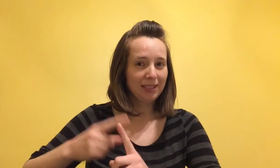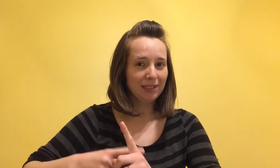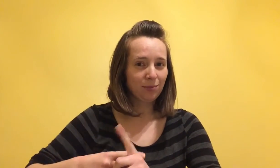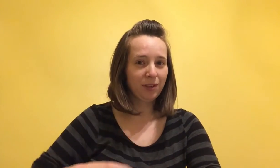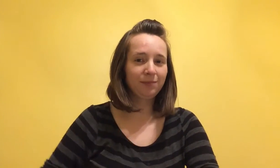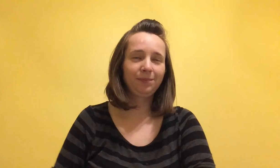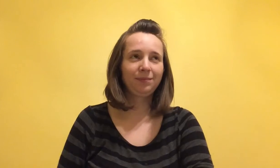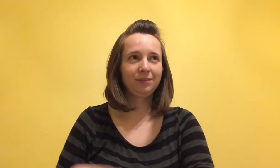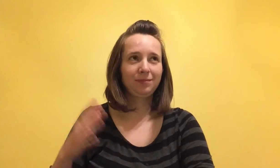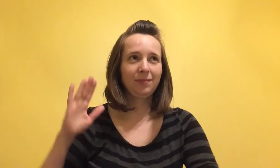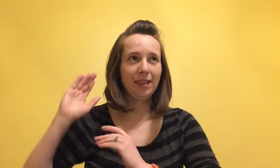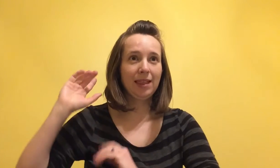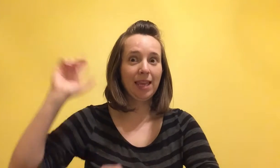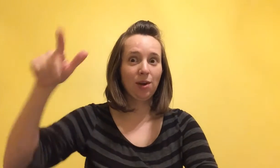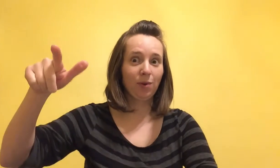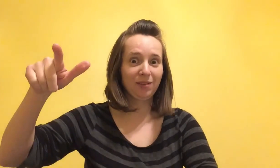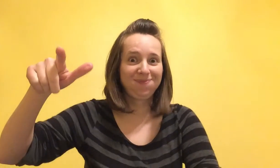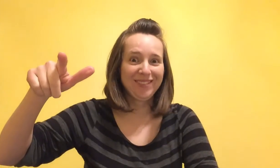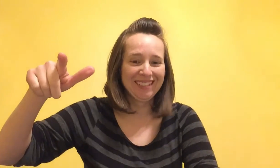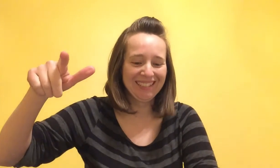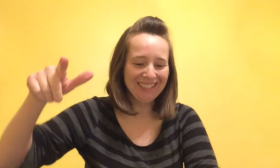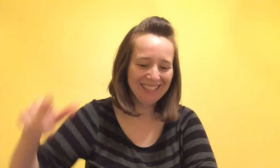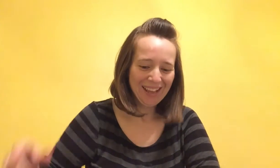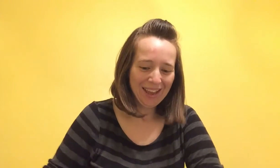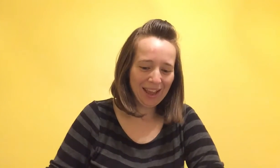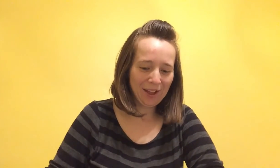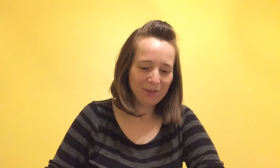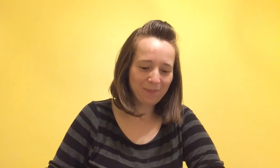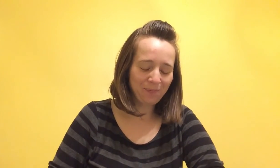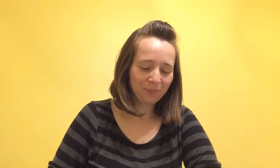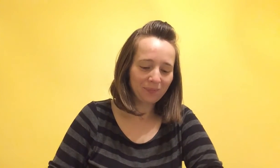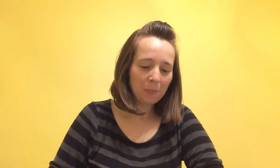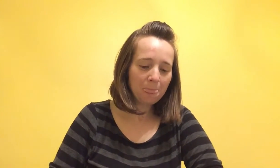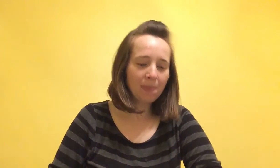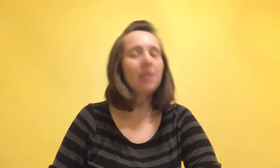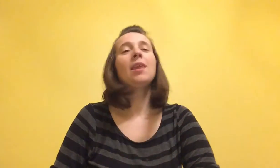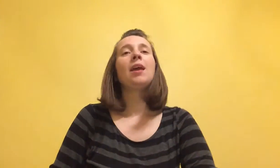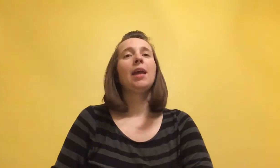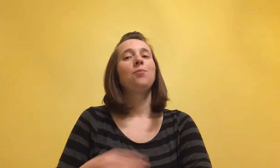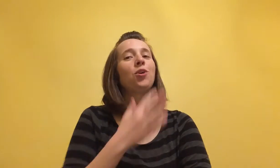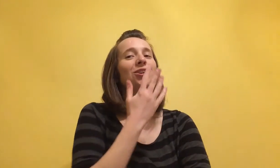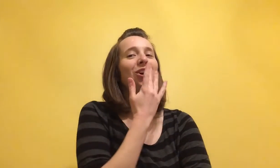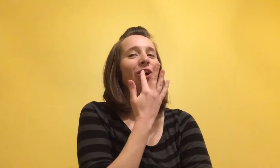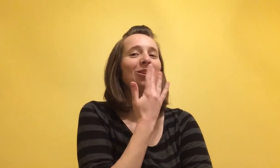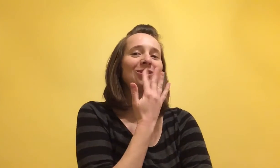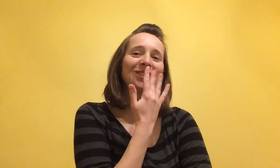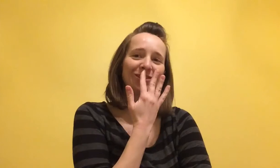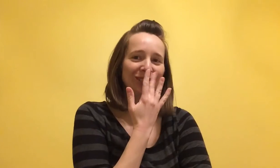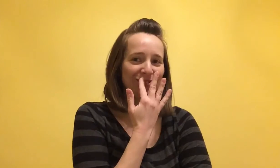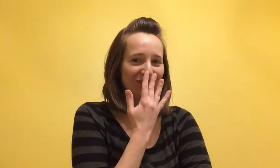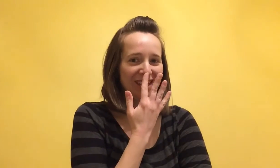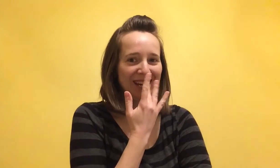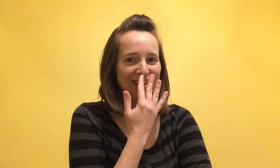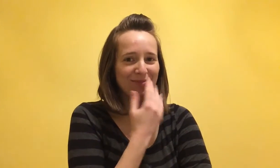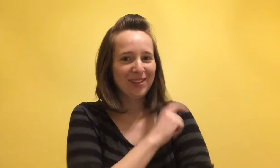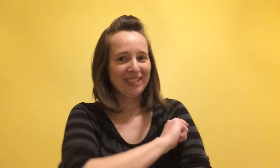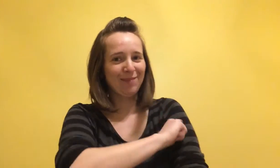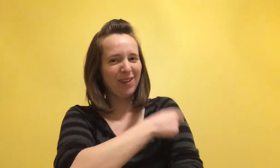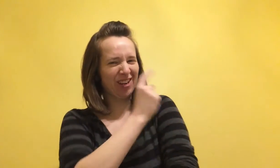as well later on. And what colors are associated with St.